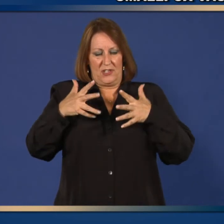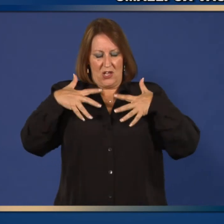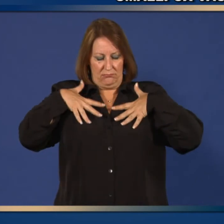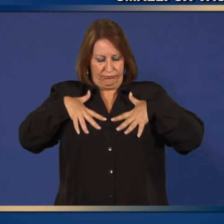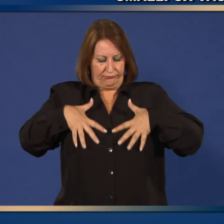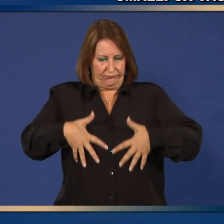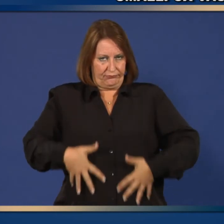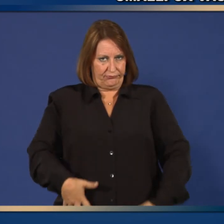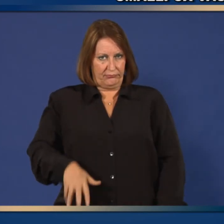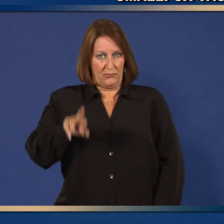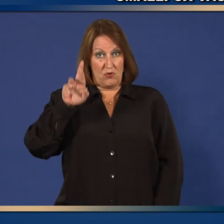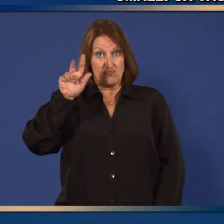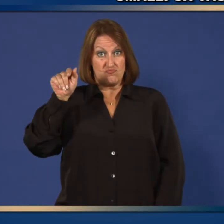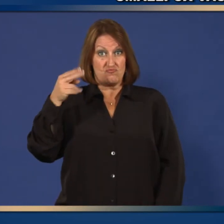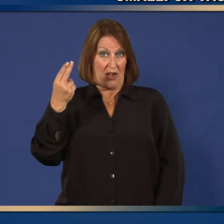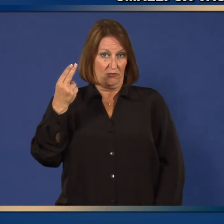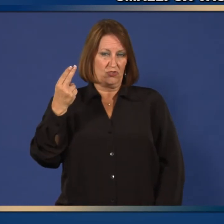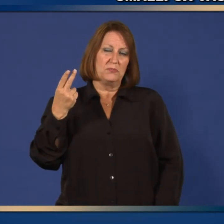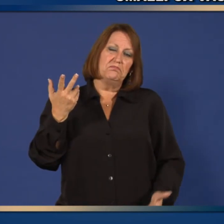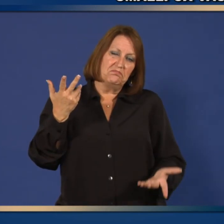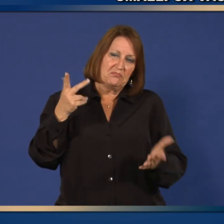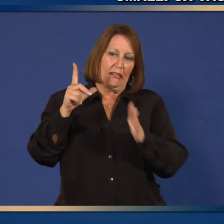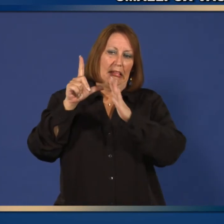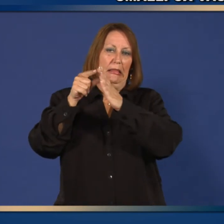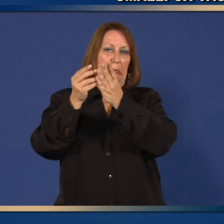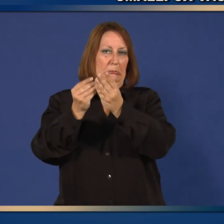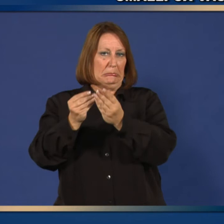per 15,000 people vaccinated.